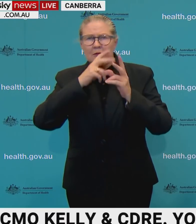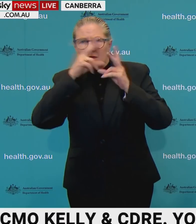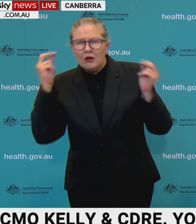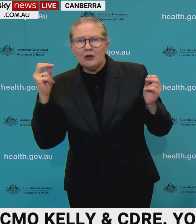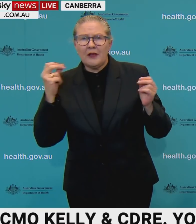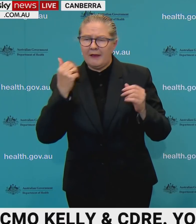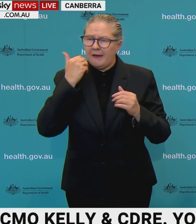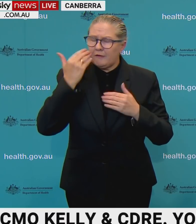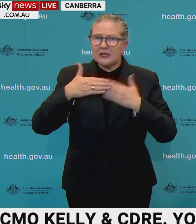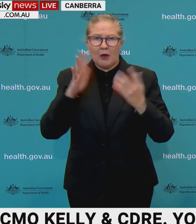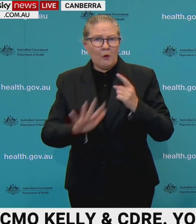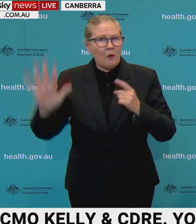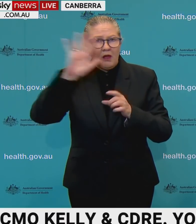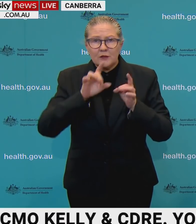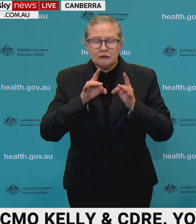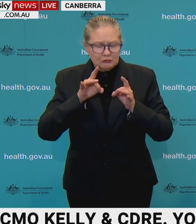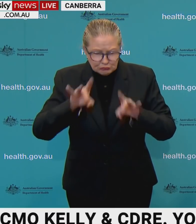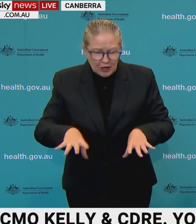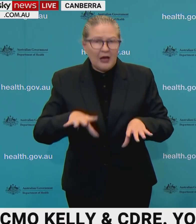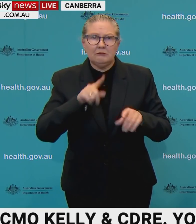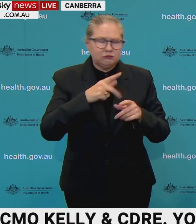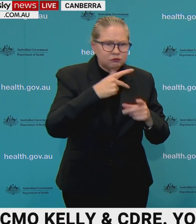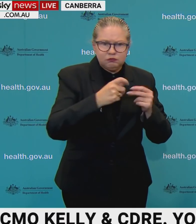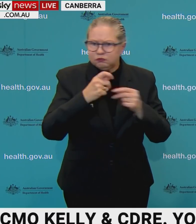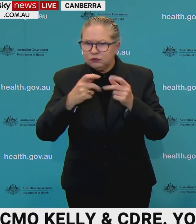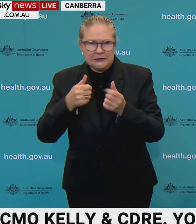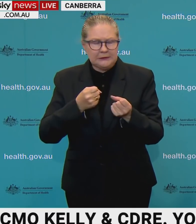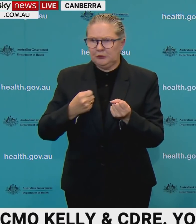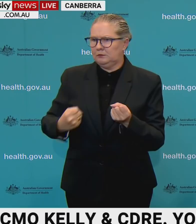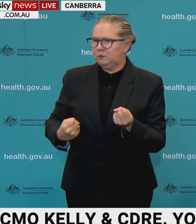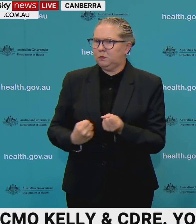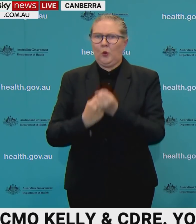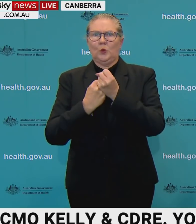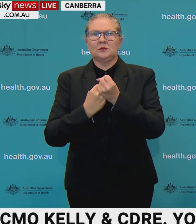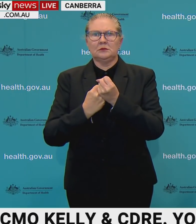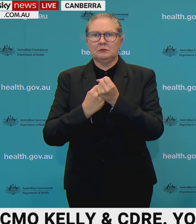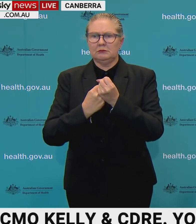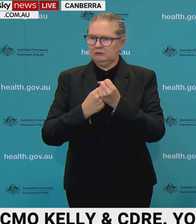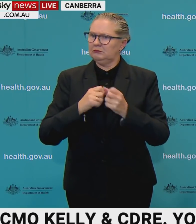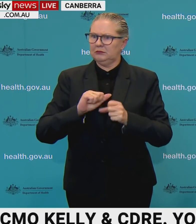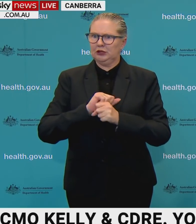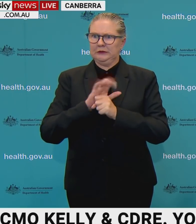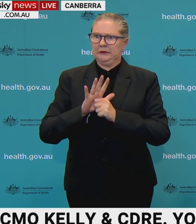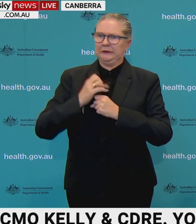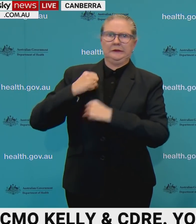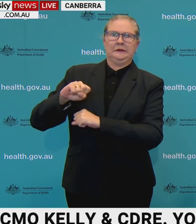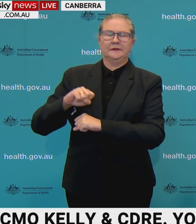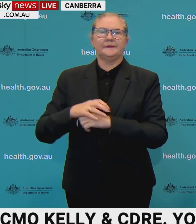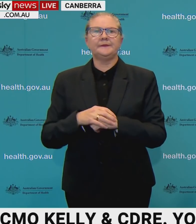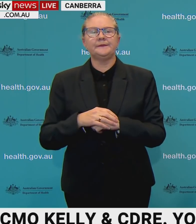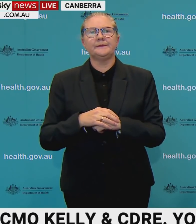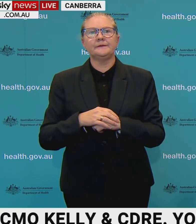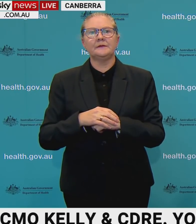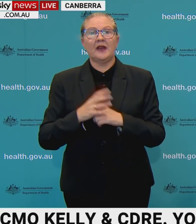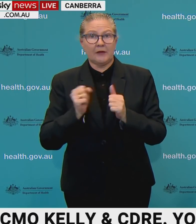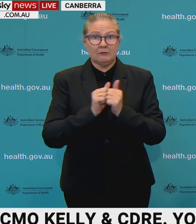single day continue to vaccinate those in need and continue to support the COVID response. In addition, our